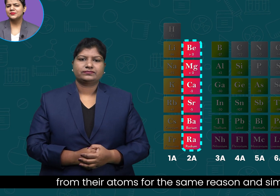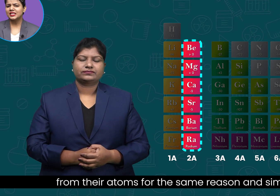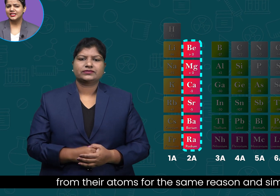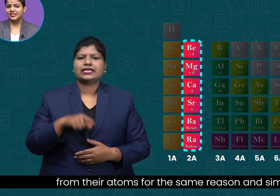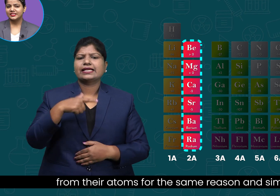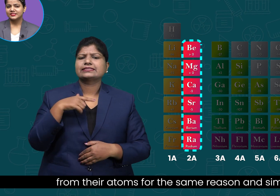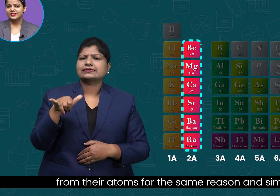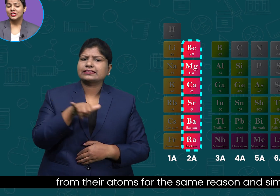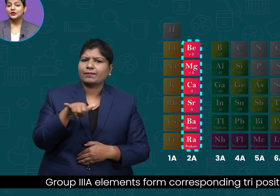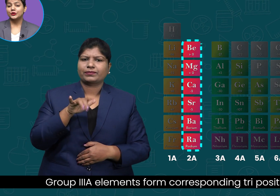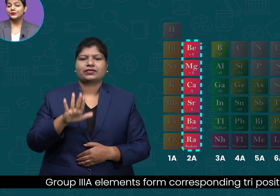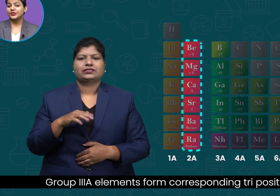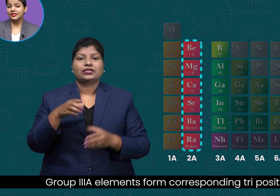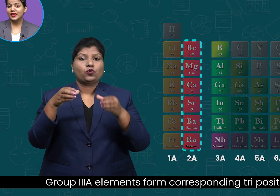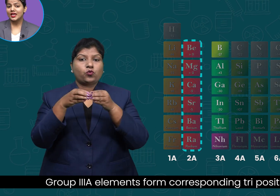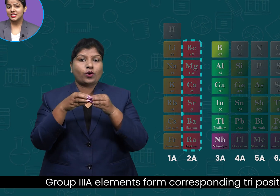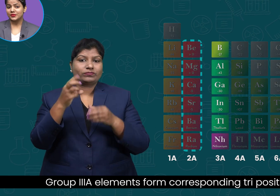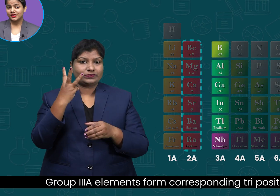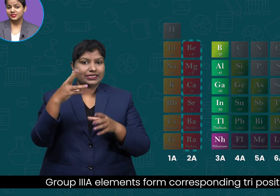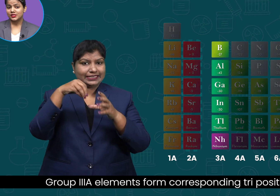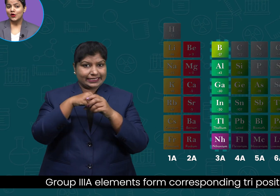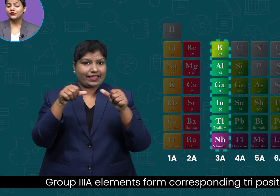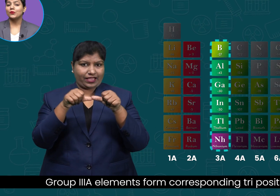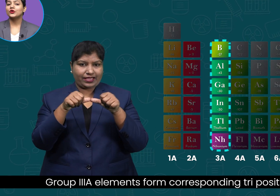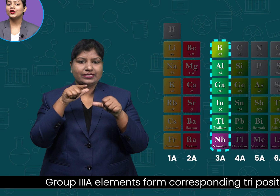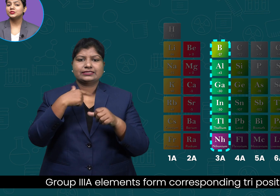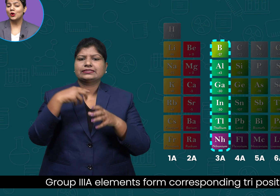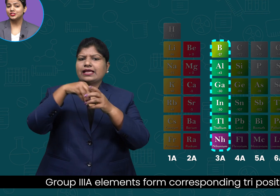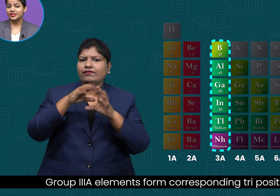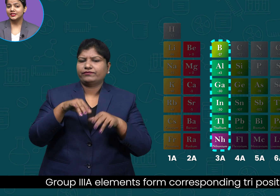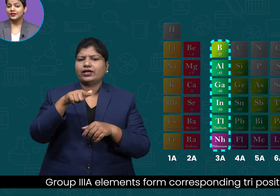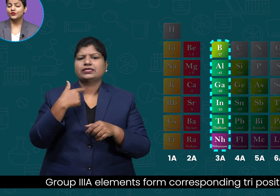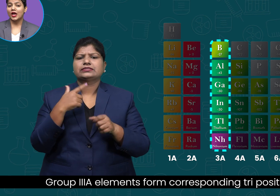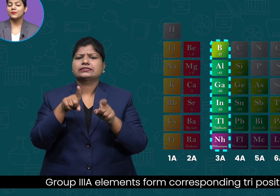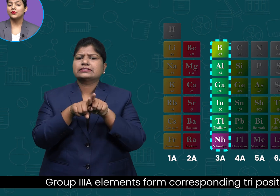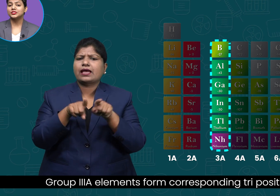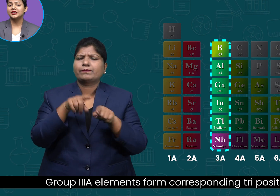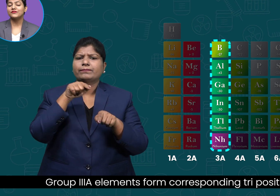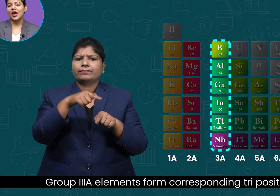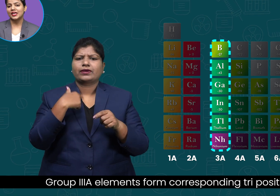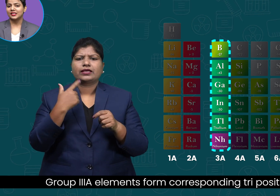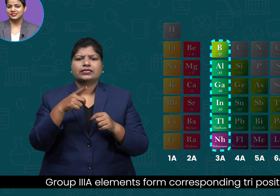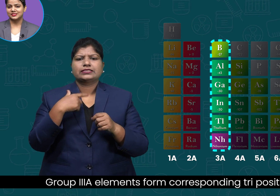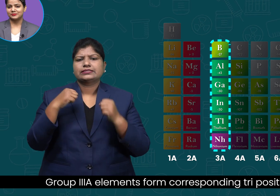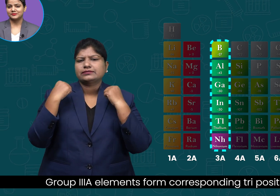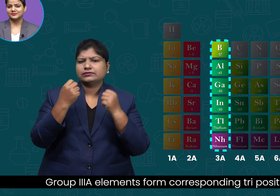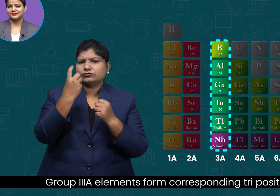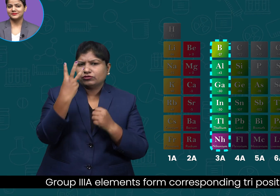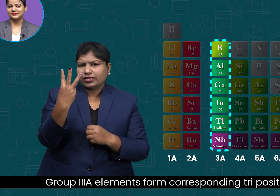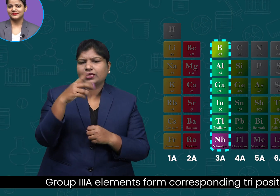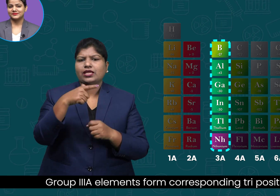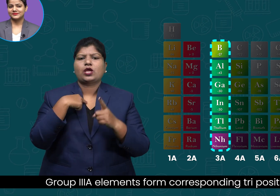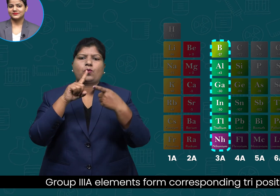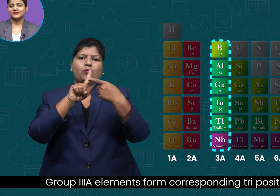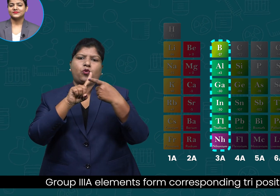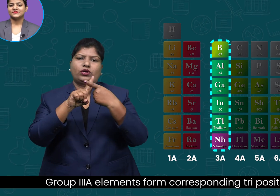And similarly, group 3A elements form corresponding tripositive ions.